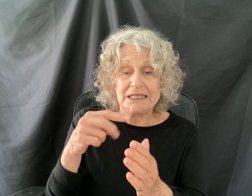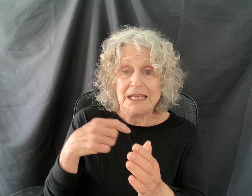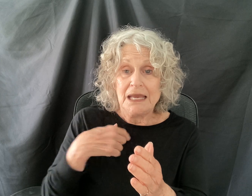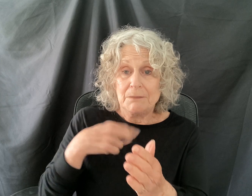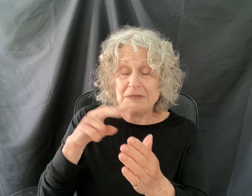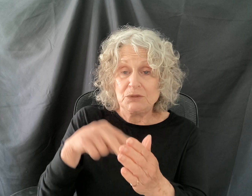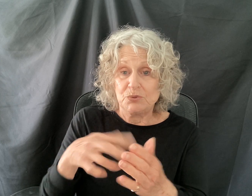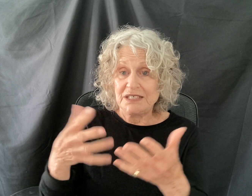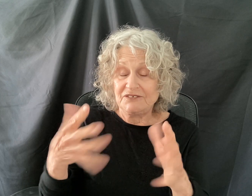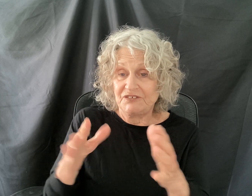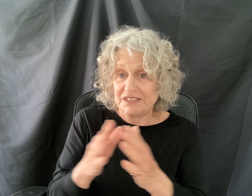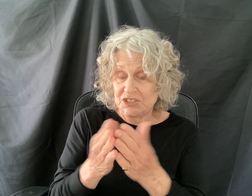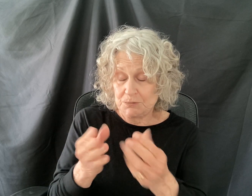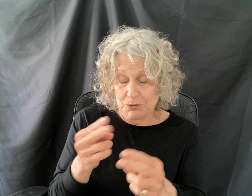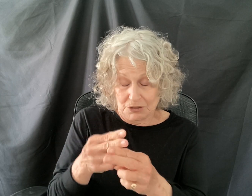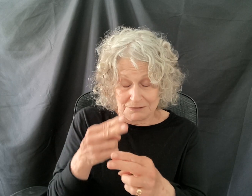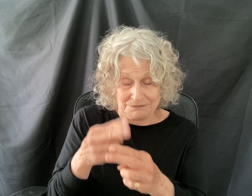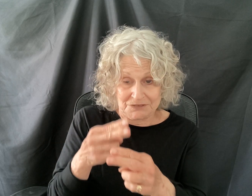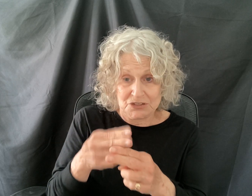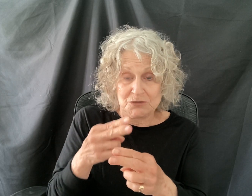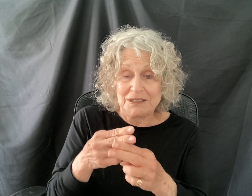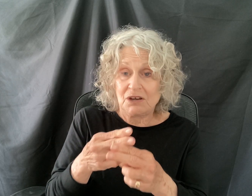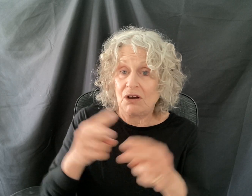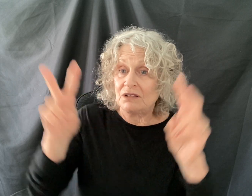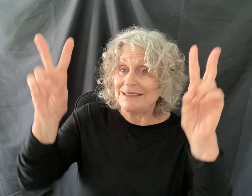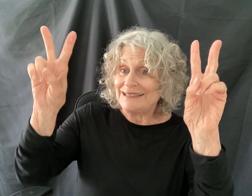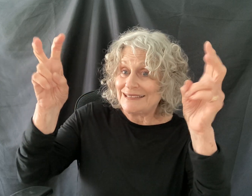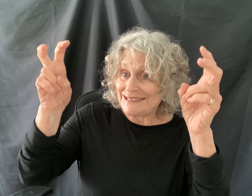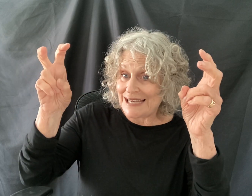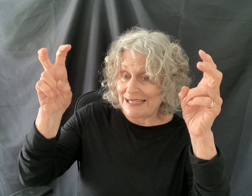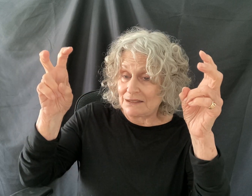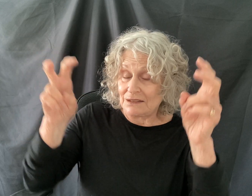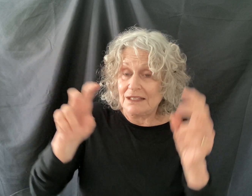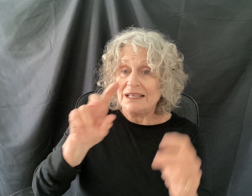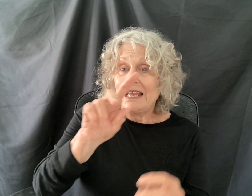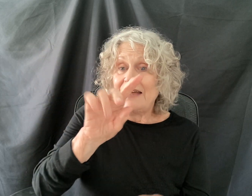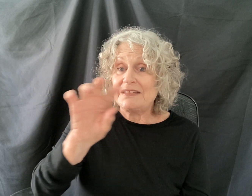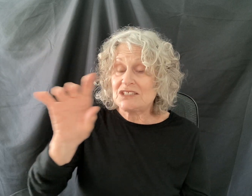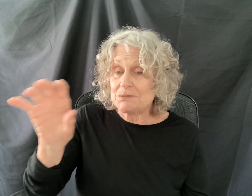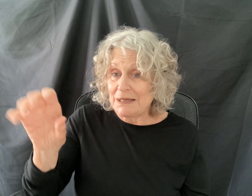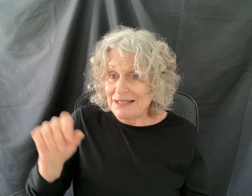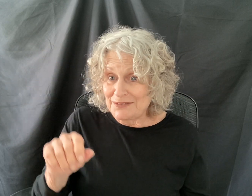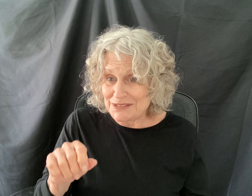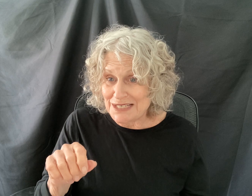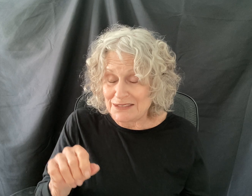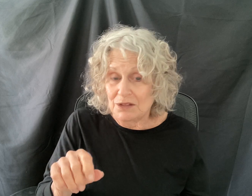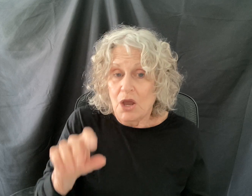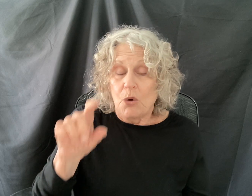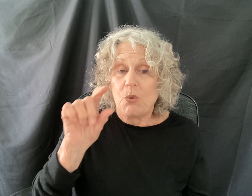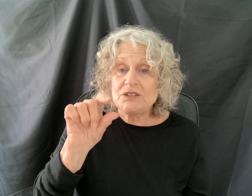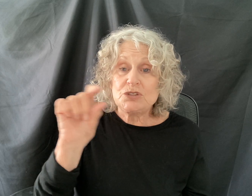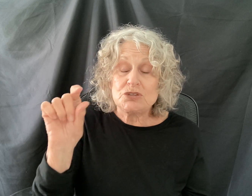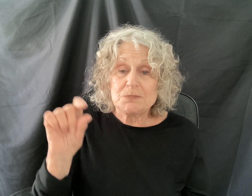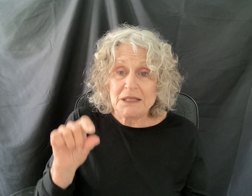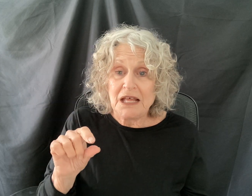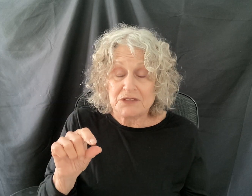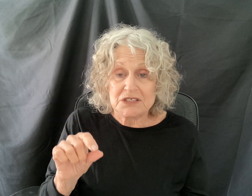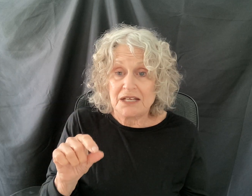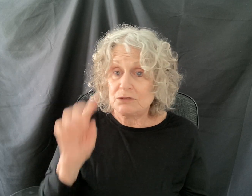recently, me read, finish book, called title, and then spell out the title. Once you spell out the title, you